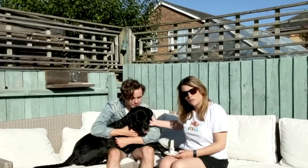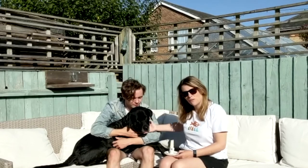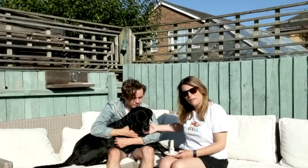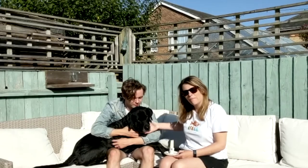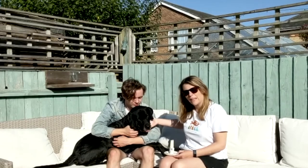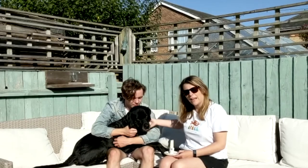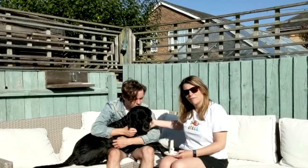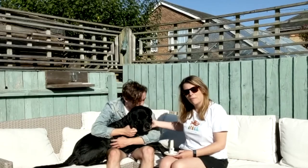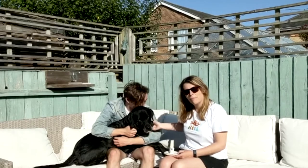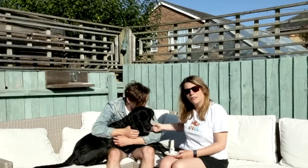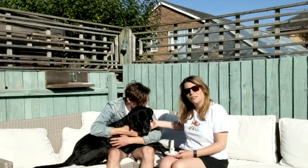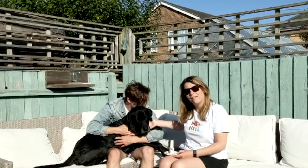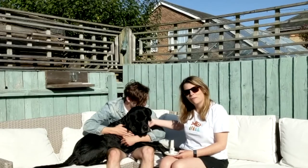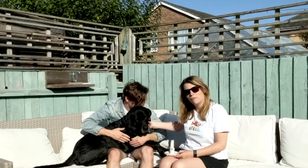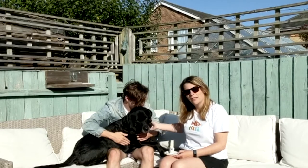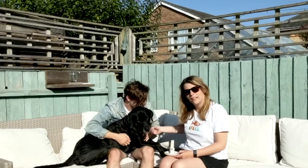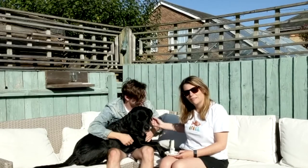school, and remember, you'll never walk alone.